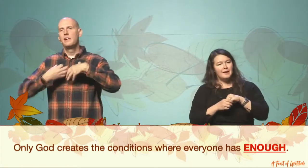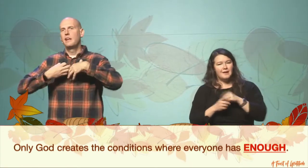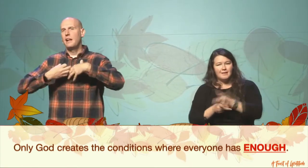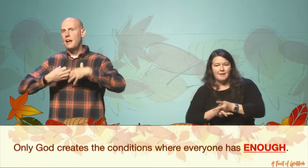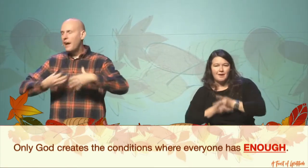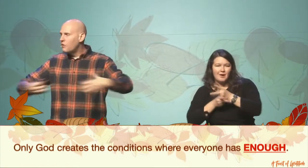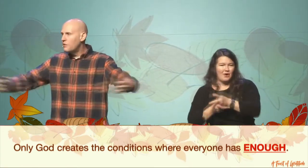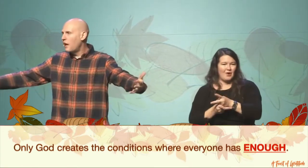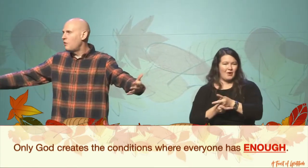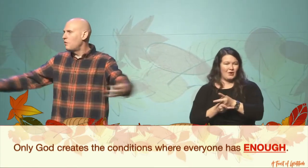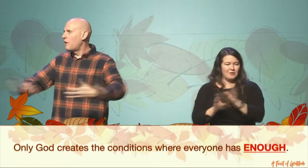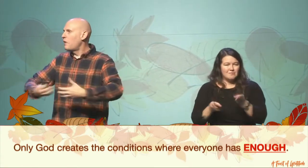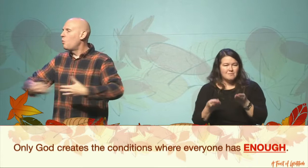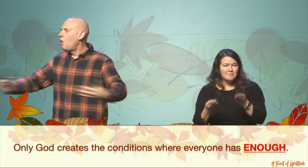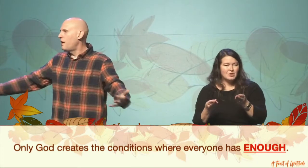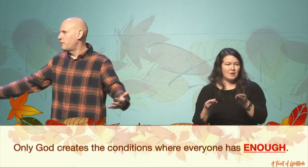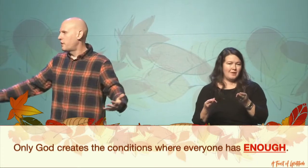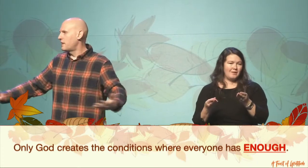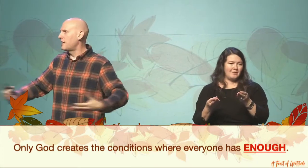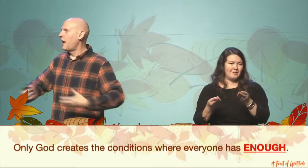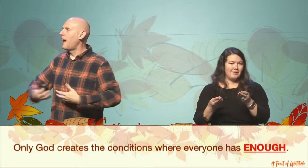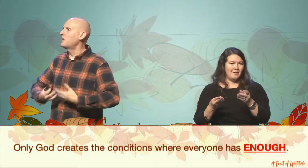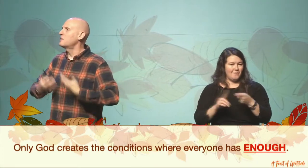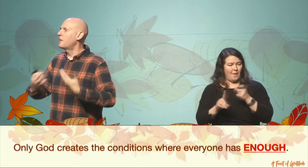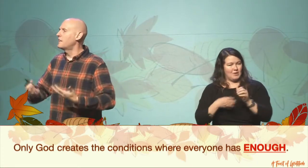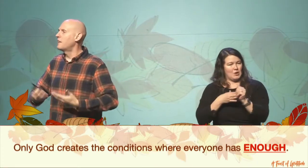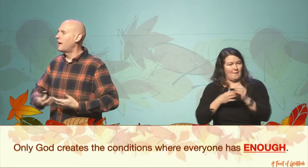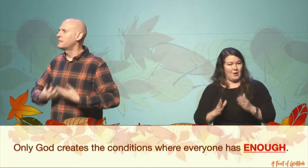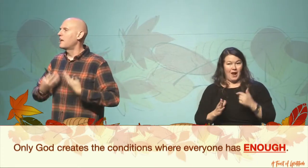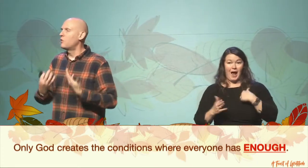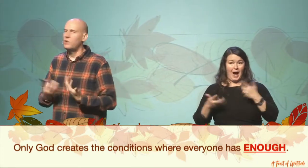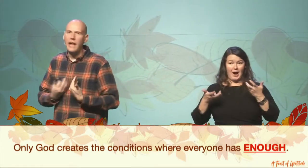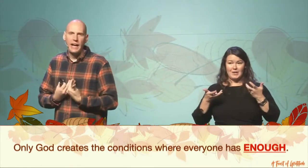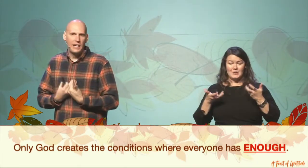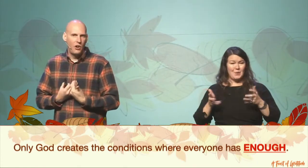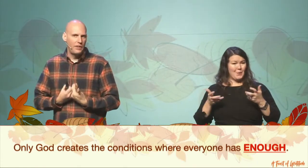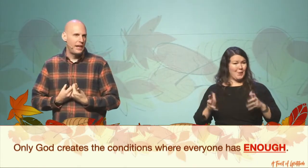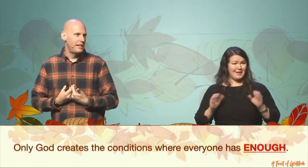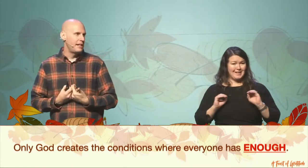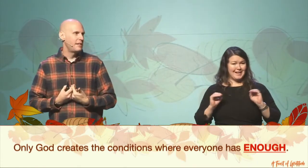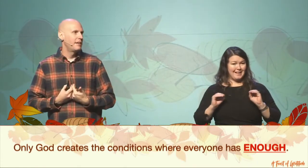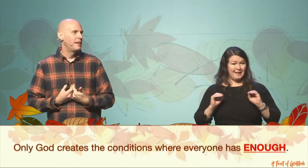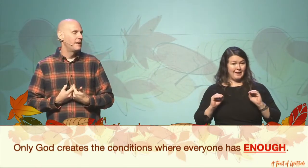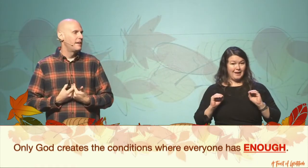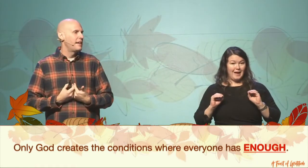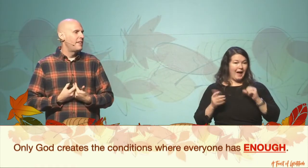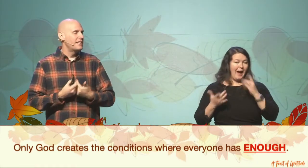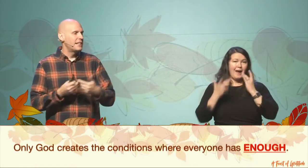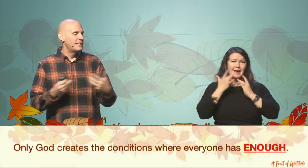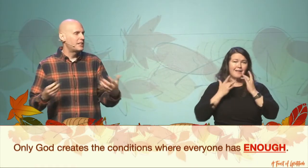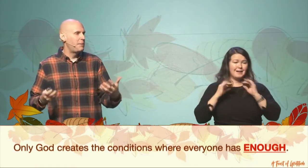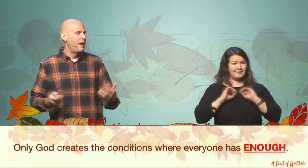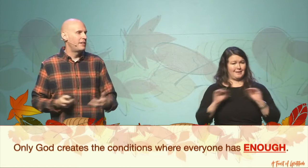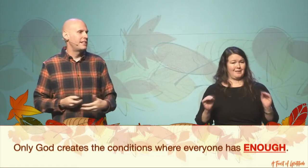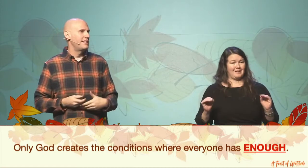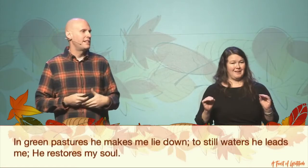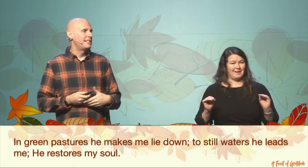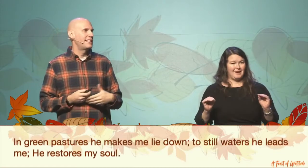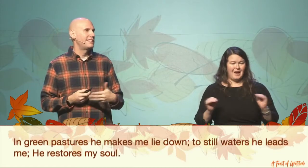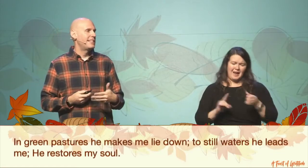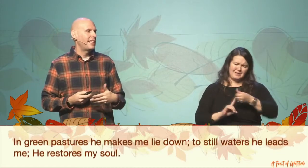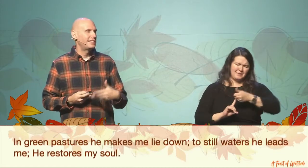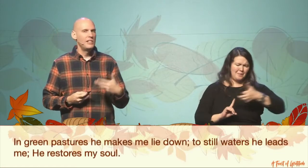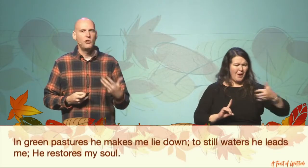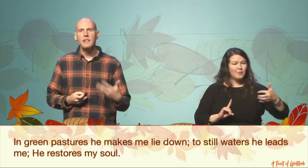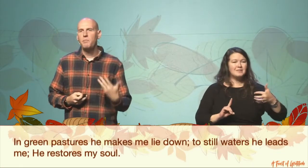shepherd. I don't want for anything. I actually recognize I don't lack all that I need. And this gets expounded. It